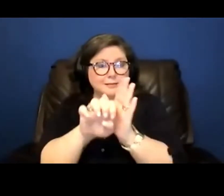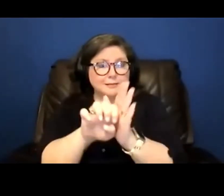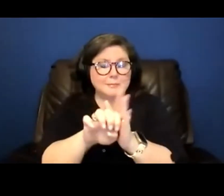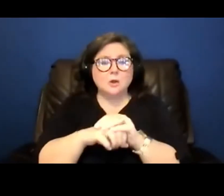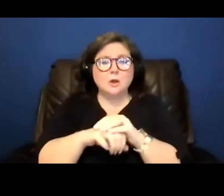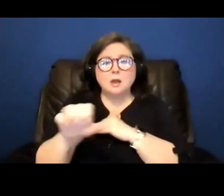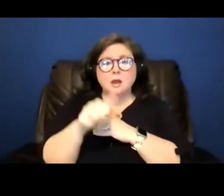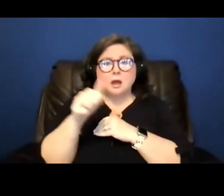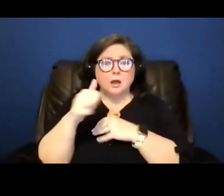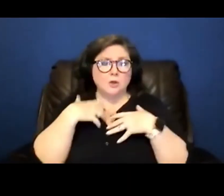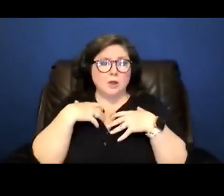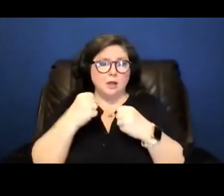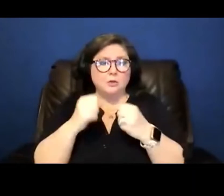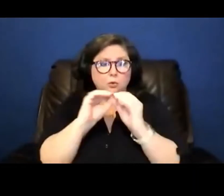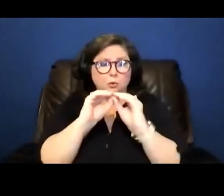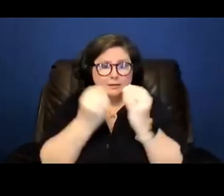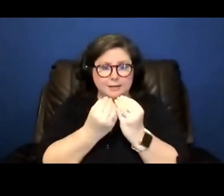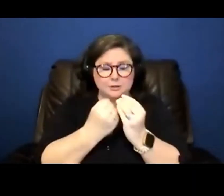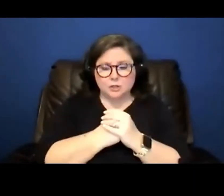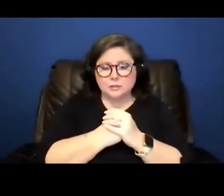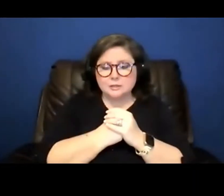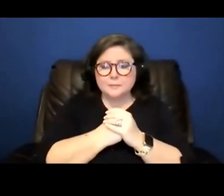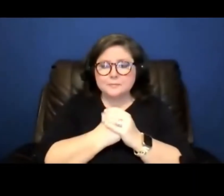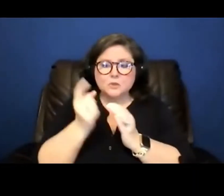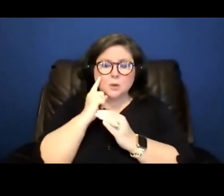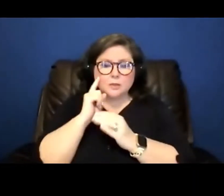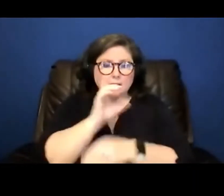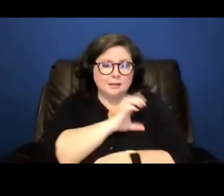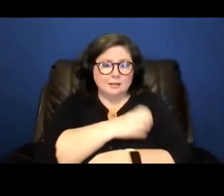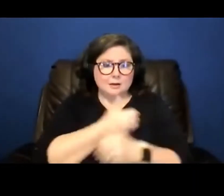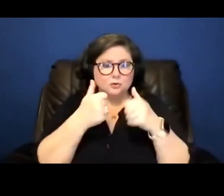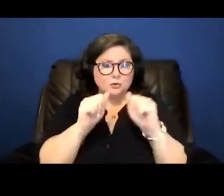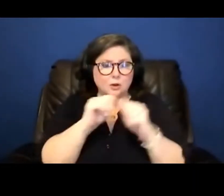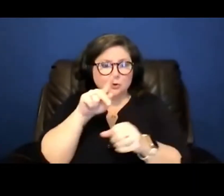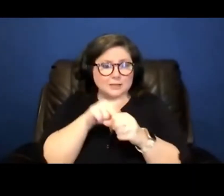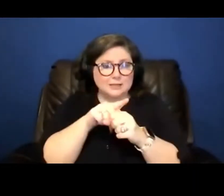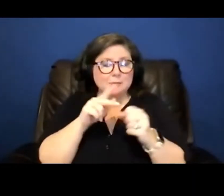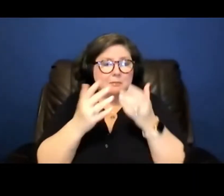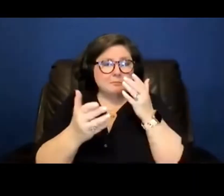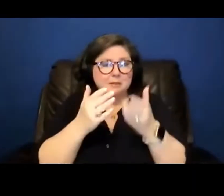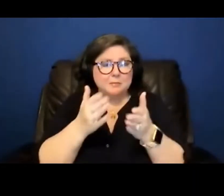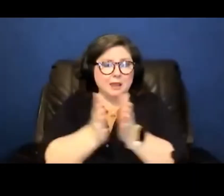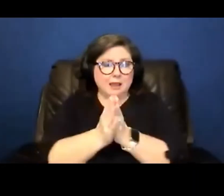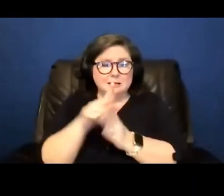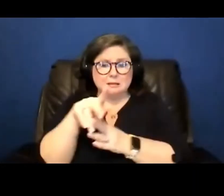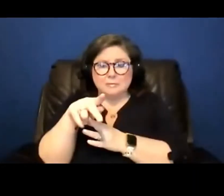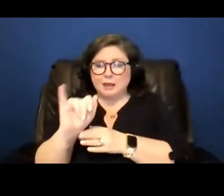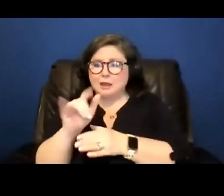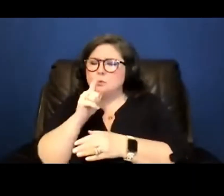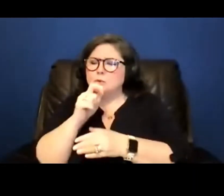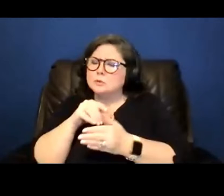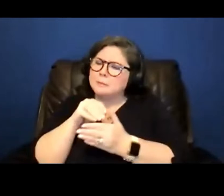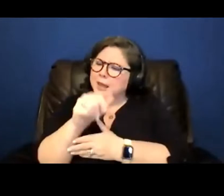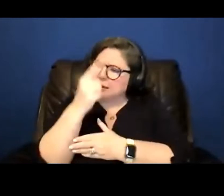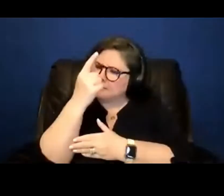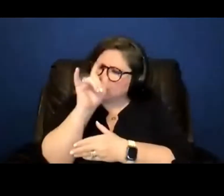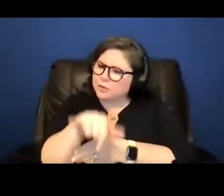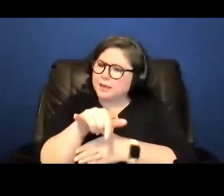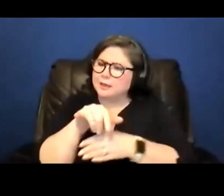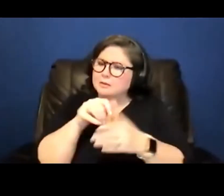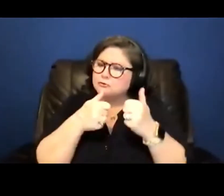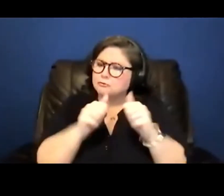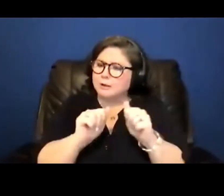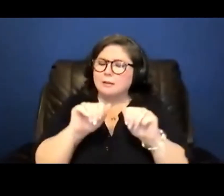maintenance organizations. So I think as a clinical trial participant, you might ask the PI who's paying for this trial and